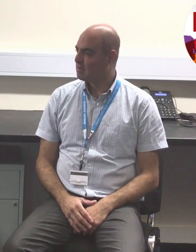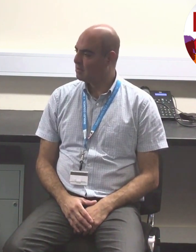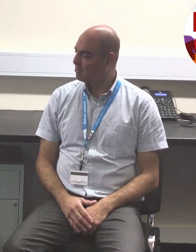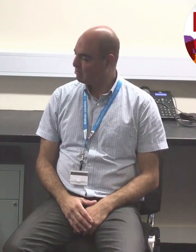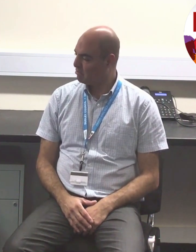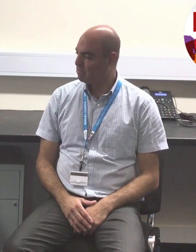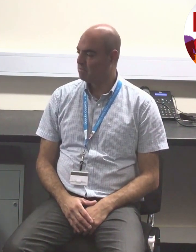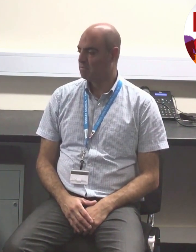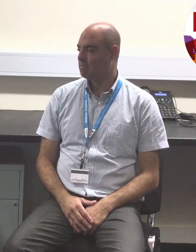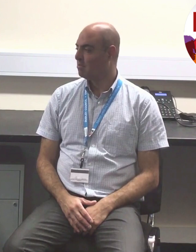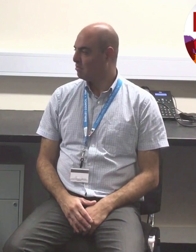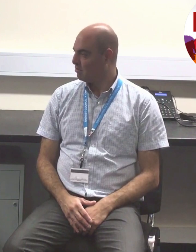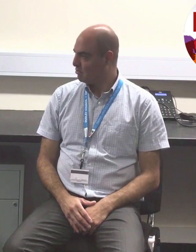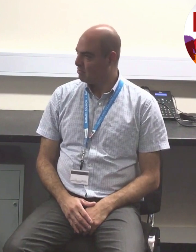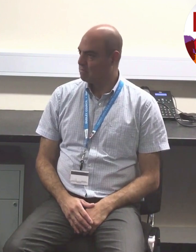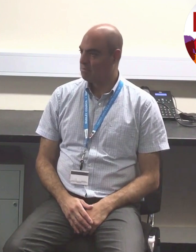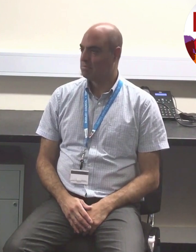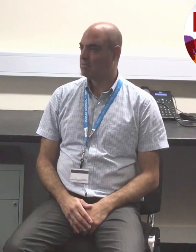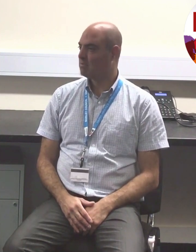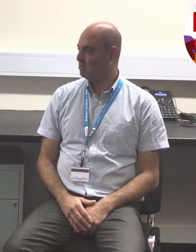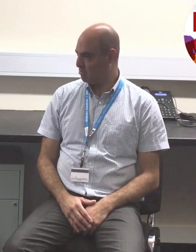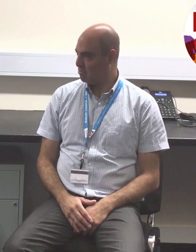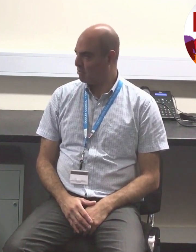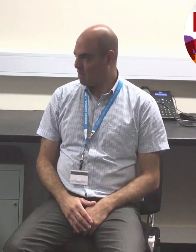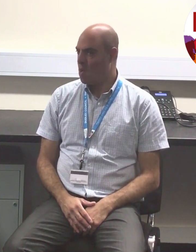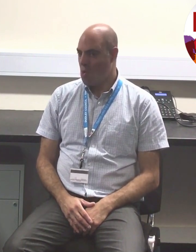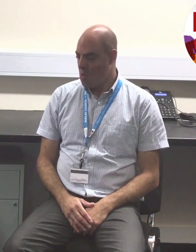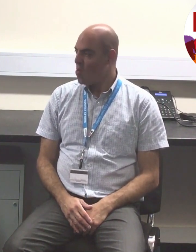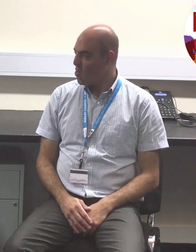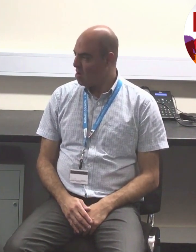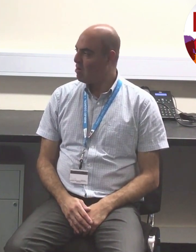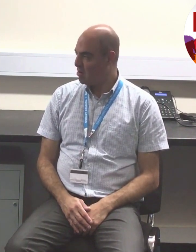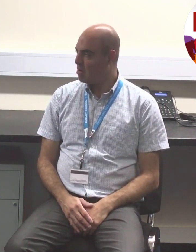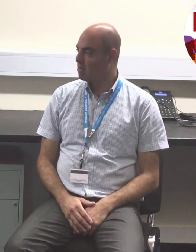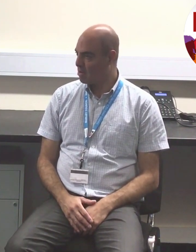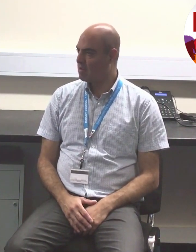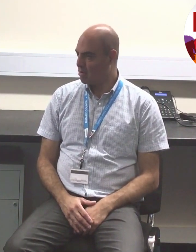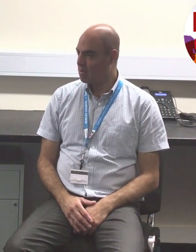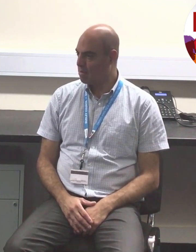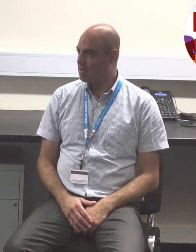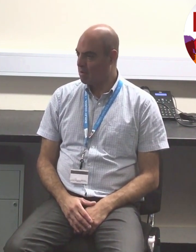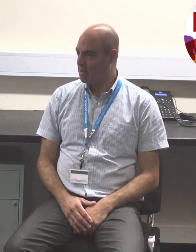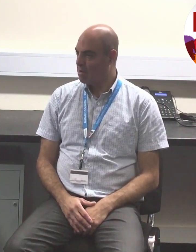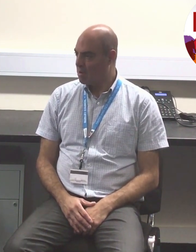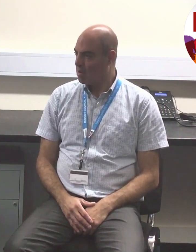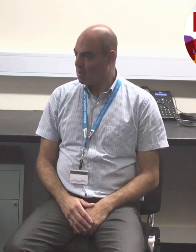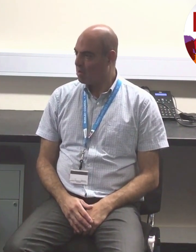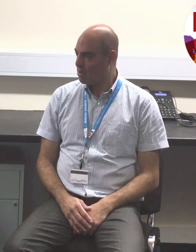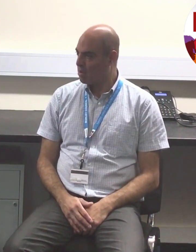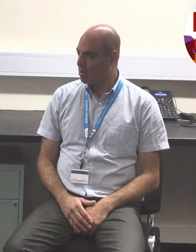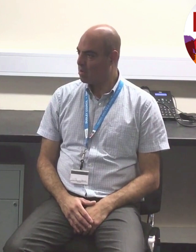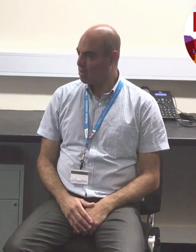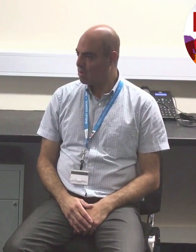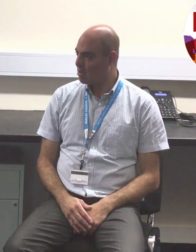like, in that it requires a passion to communicate, to learn and to teach, you know. What sort of music do you